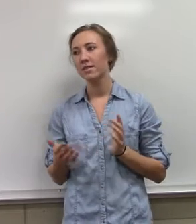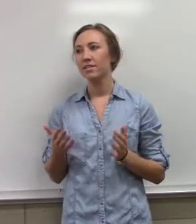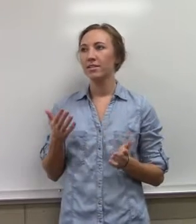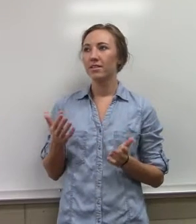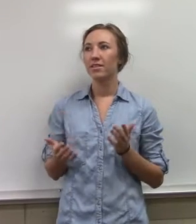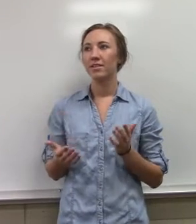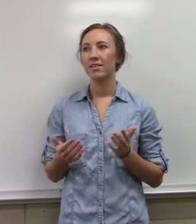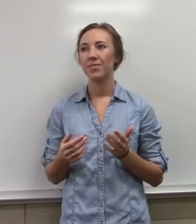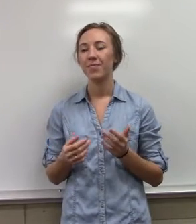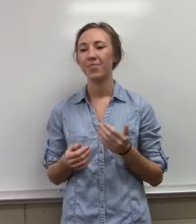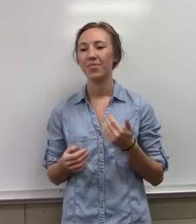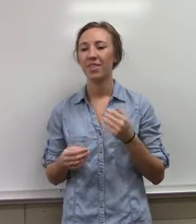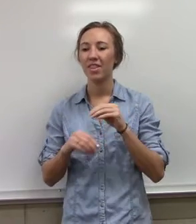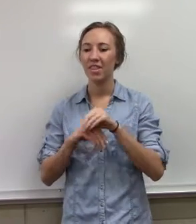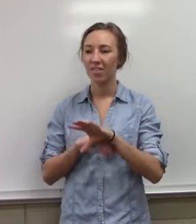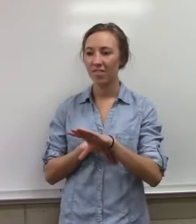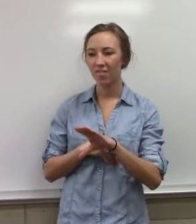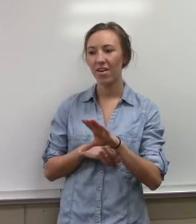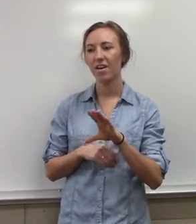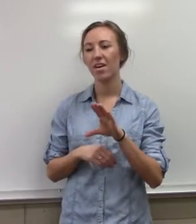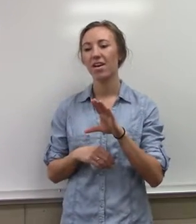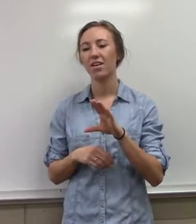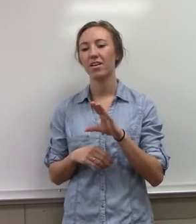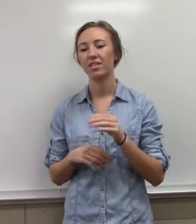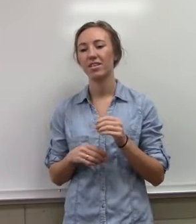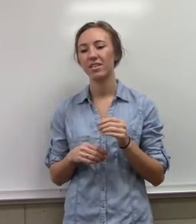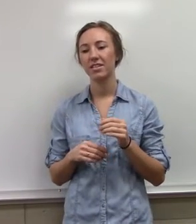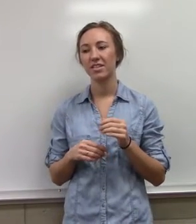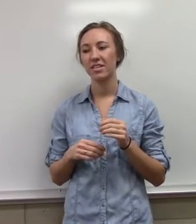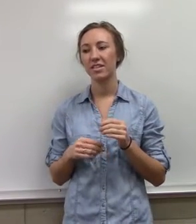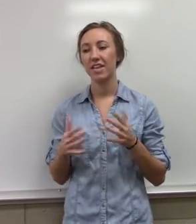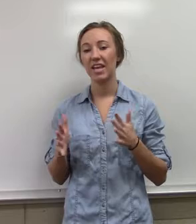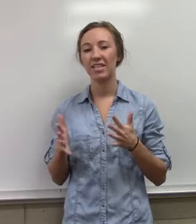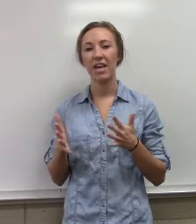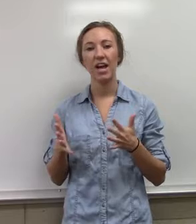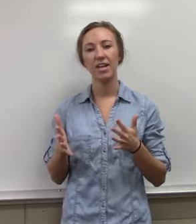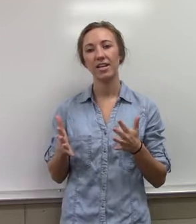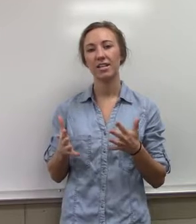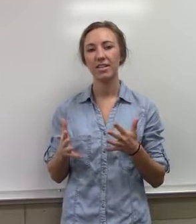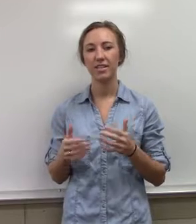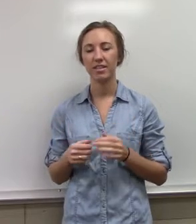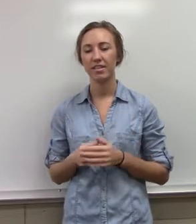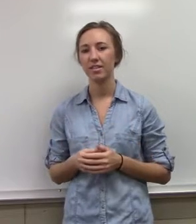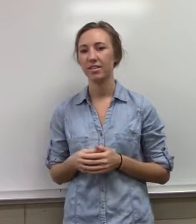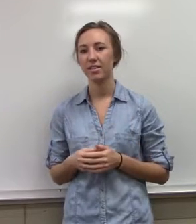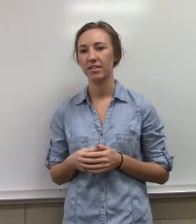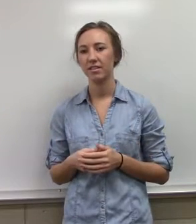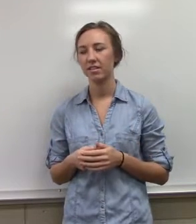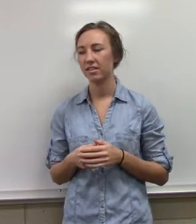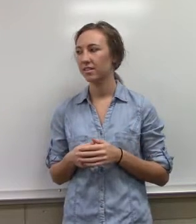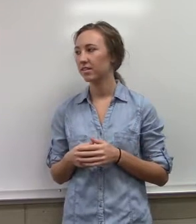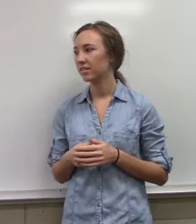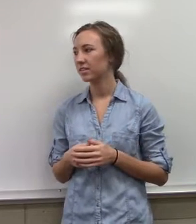making. It's higher and higher. Like, why are you moving so much? Why are you pacing? It's almost like a shark circling the boat,